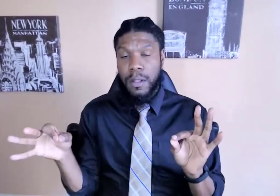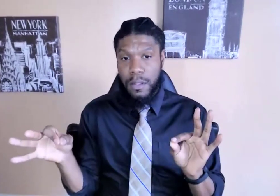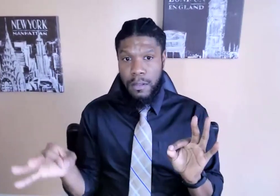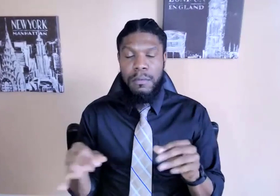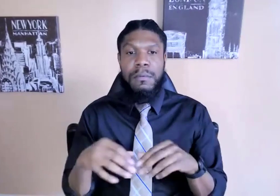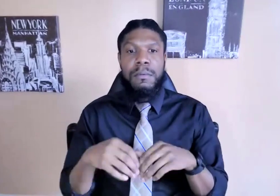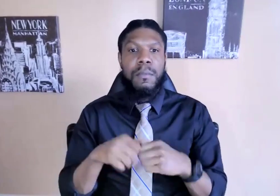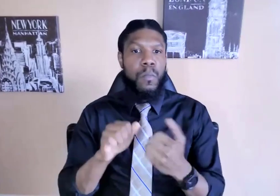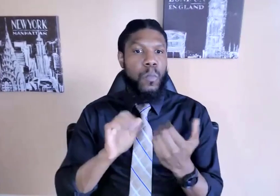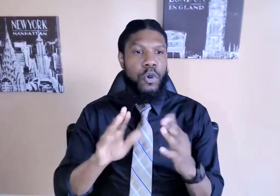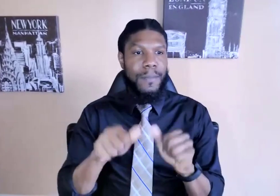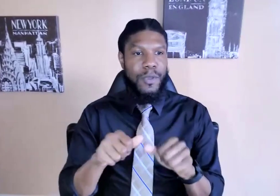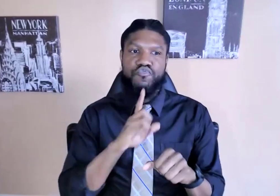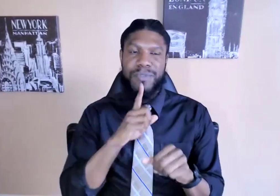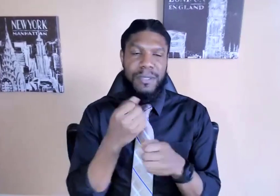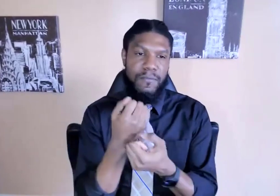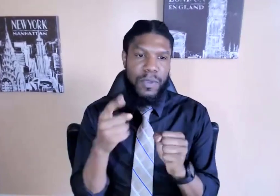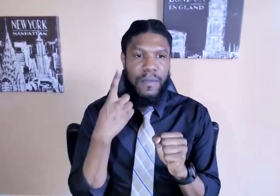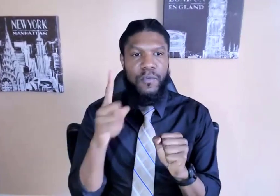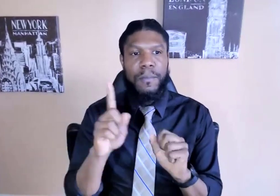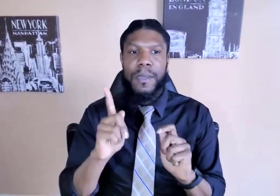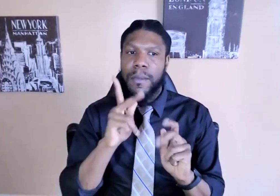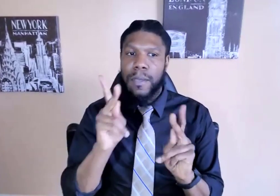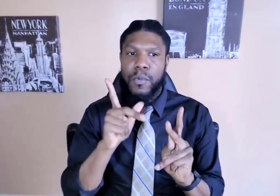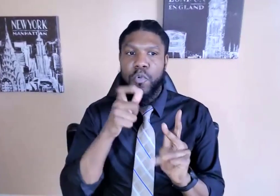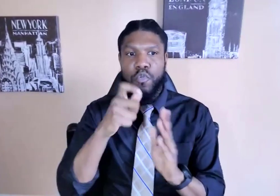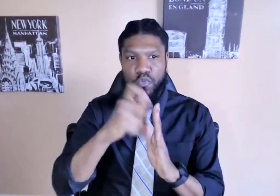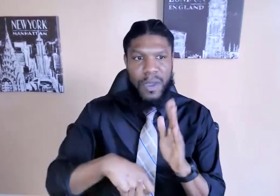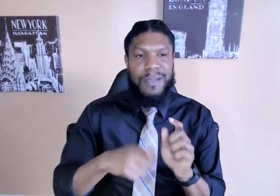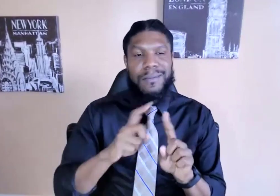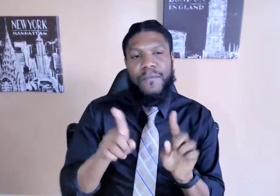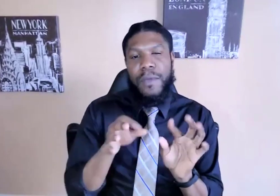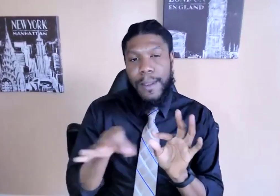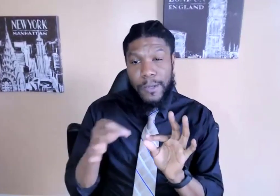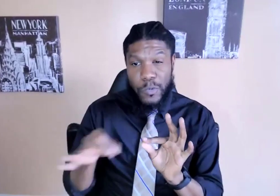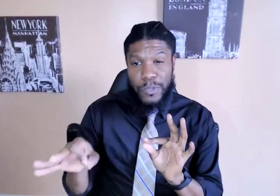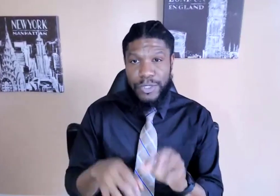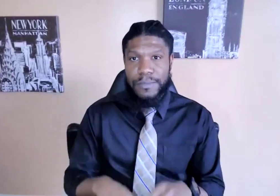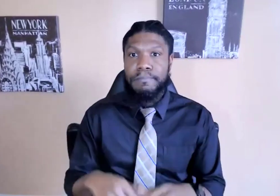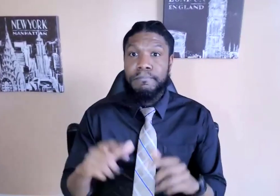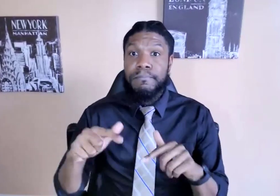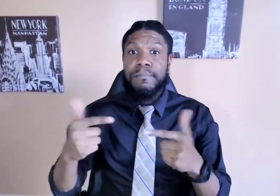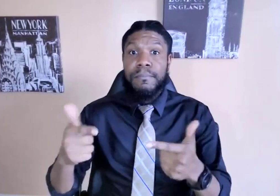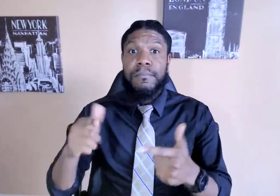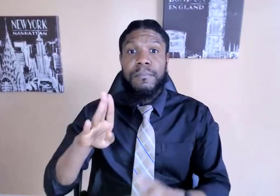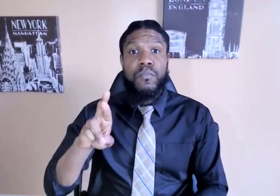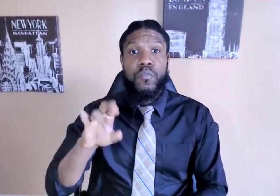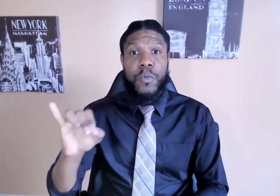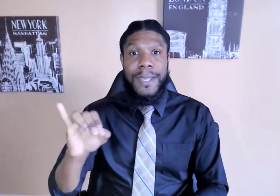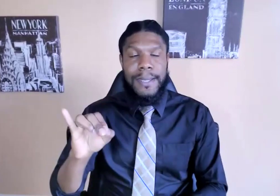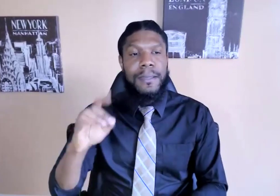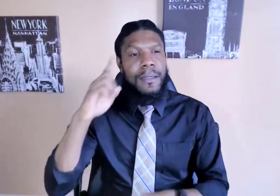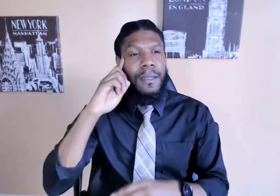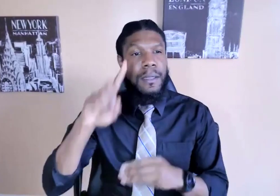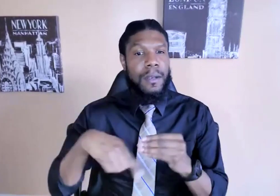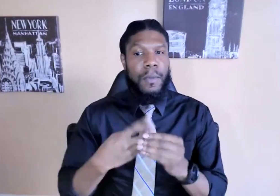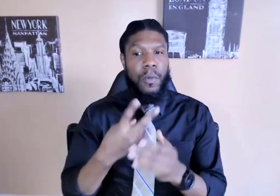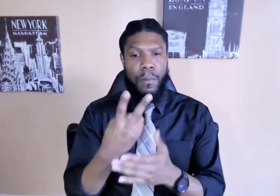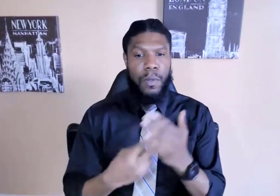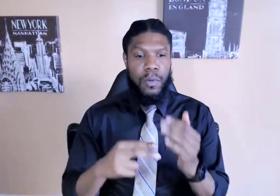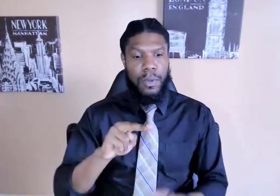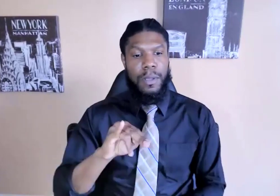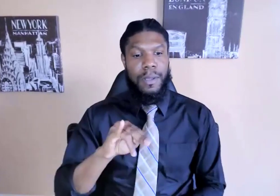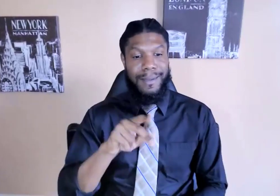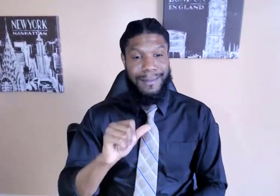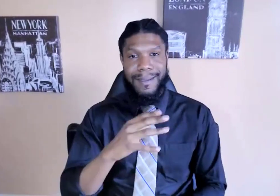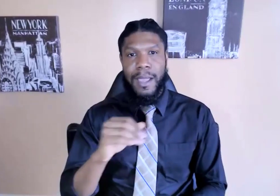multilingual writers. Bree. Yeah, and thinking about both what Yinka and Kat were saying, I